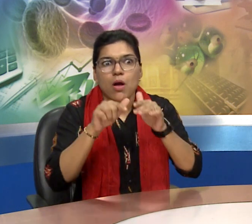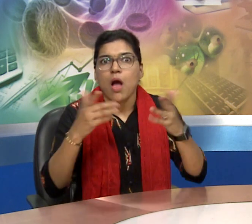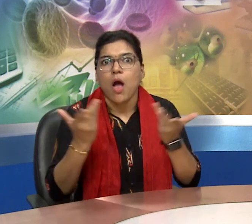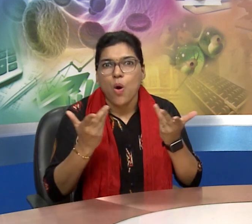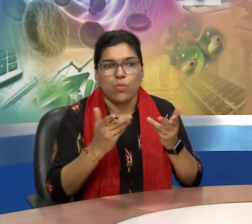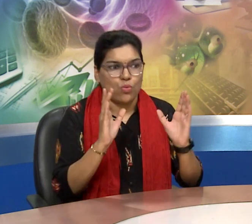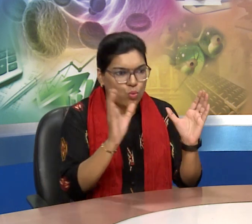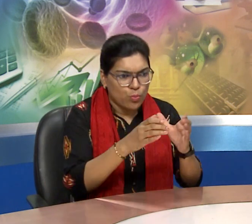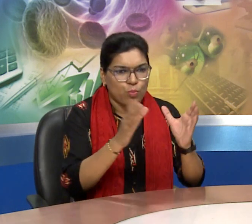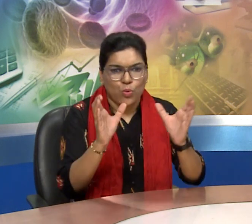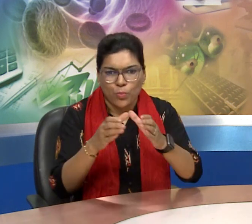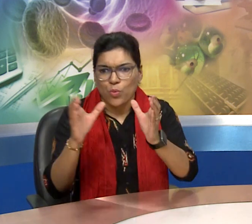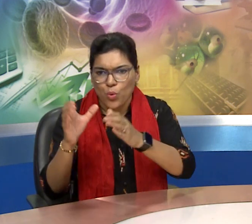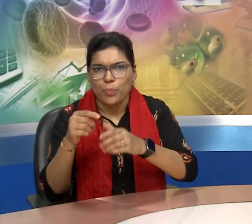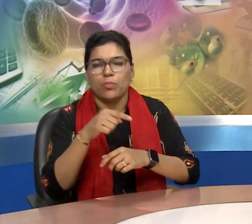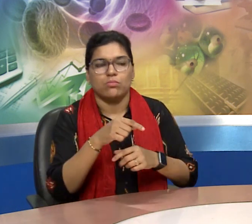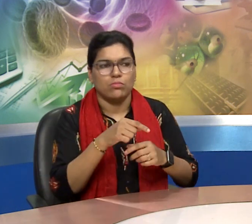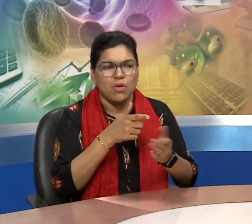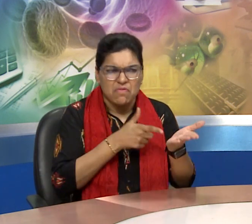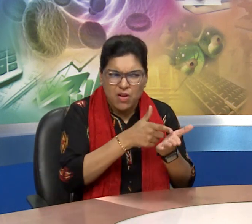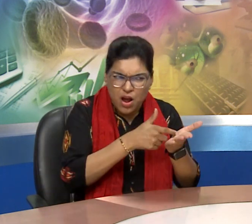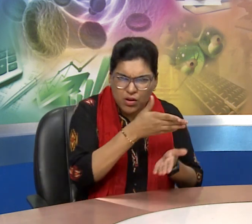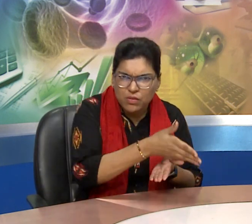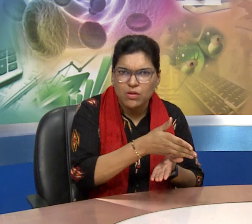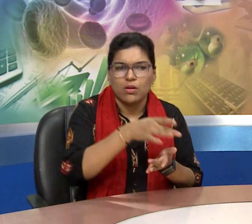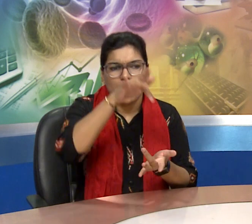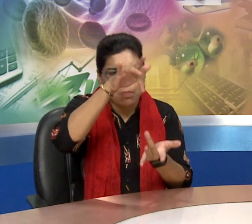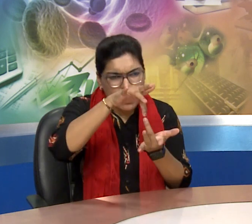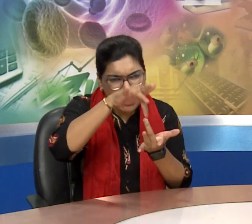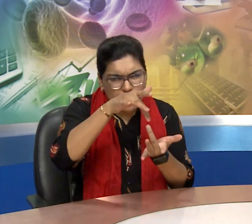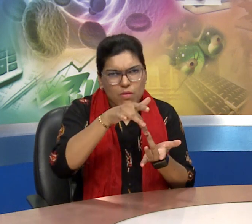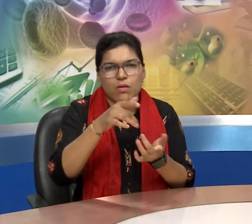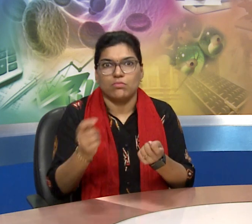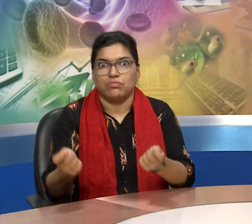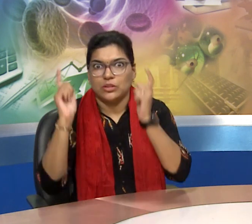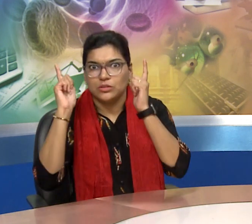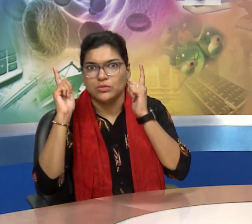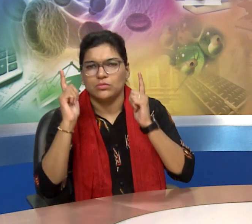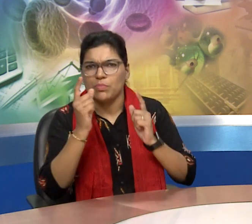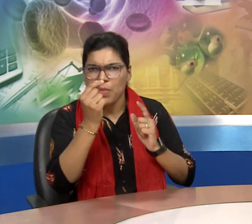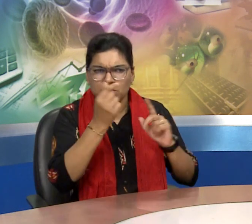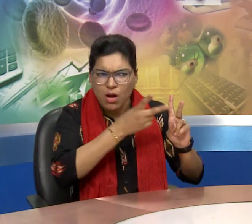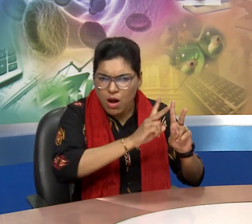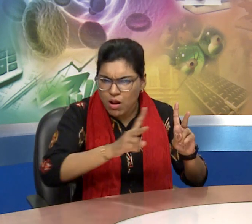a place where the mass can be educated.